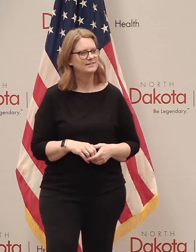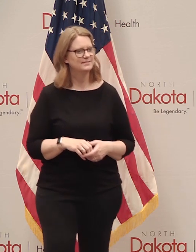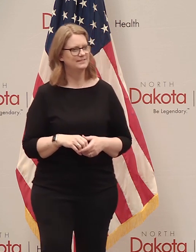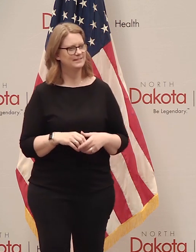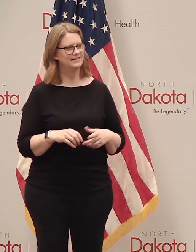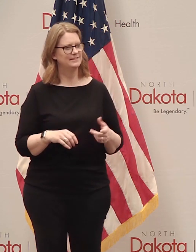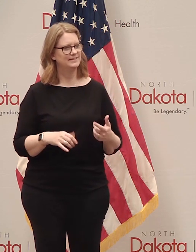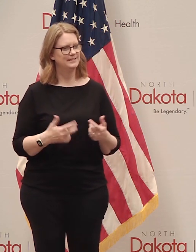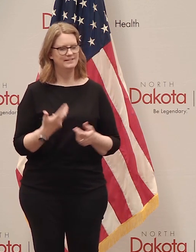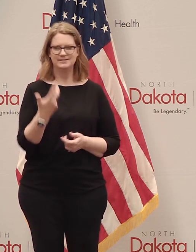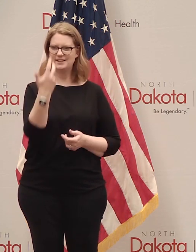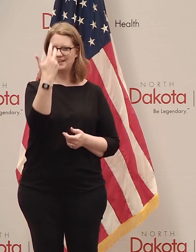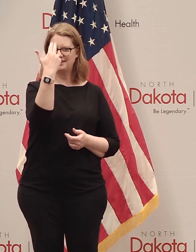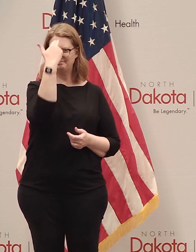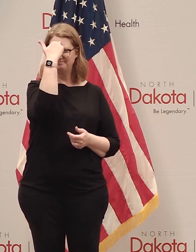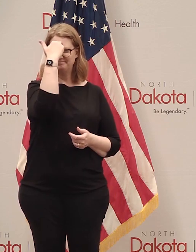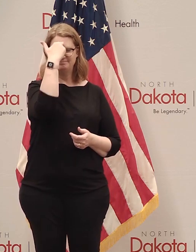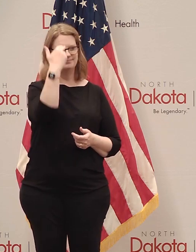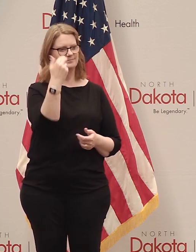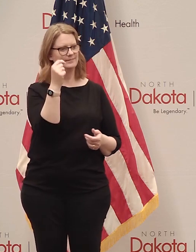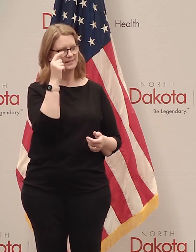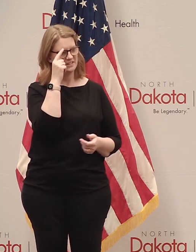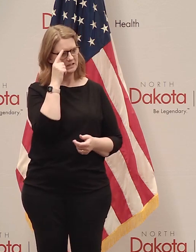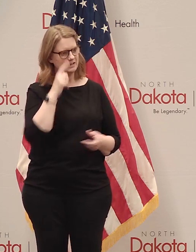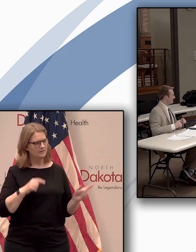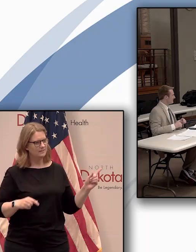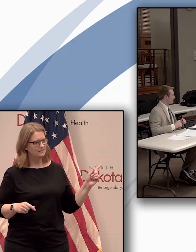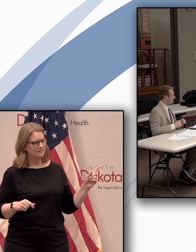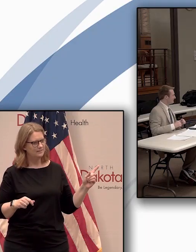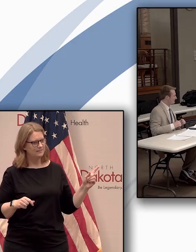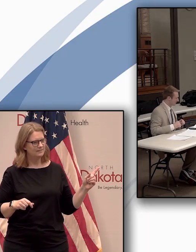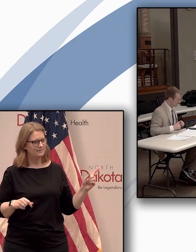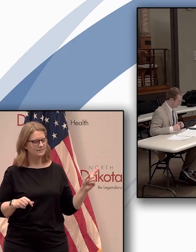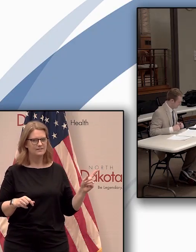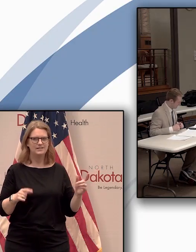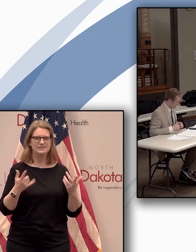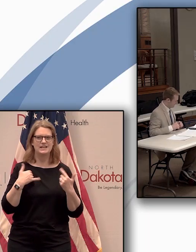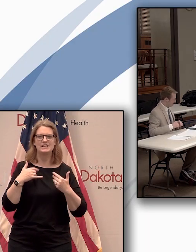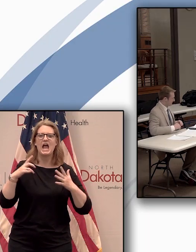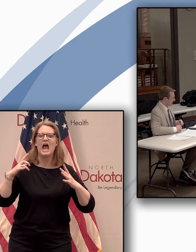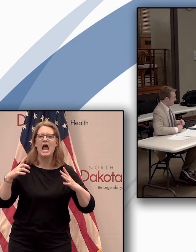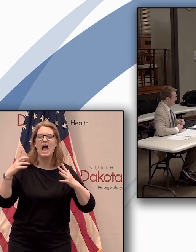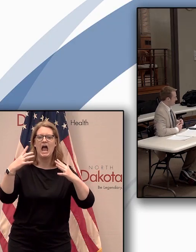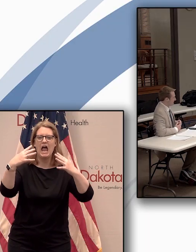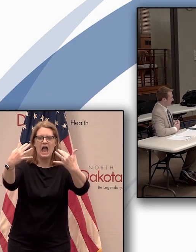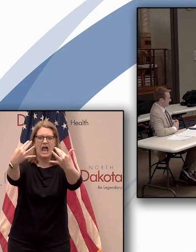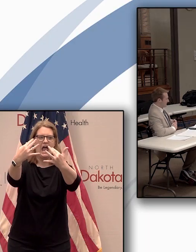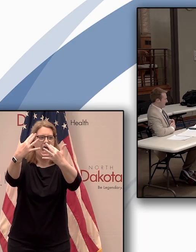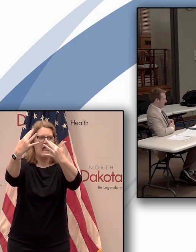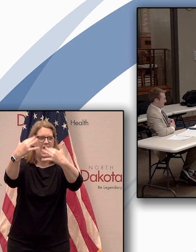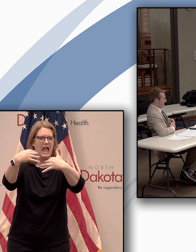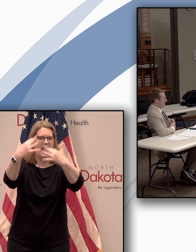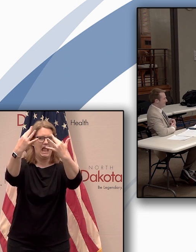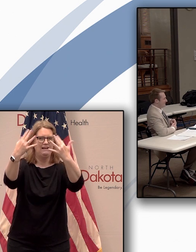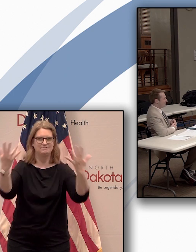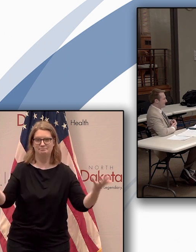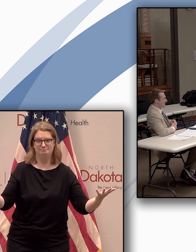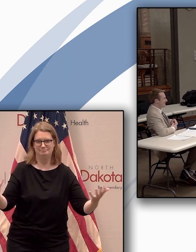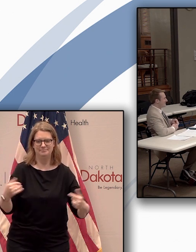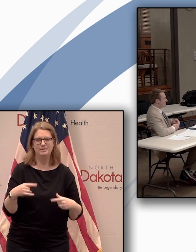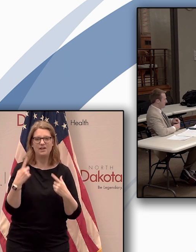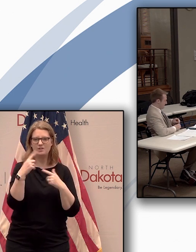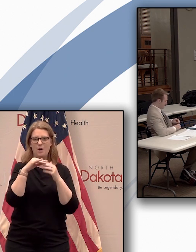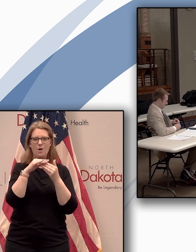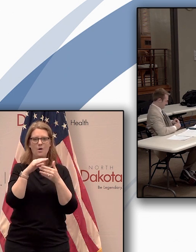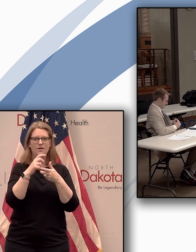putting a little thing on your forehead? Is that what they're doing? No, you stand out in the hallway and you open your mouth, and about 6 feet away there's a little device